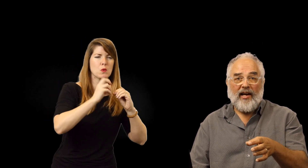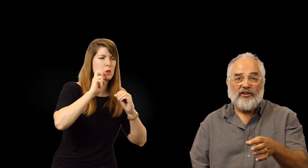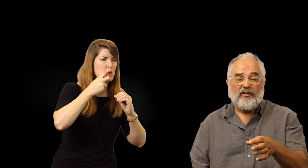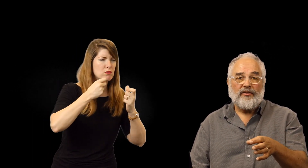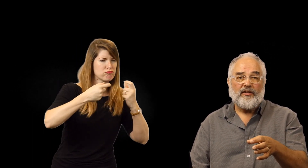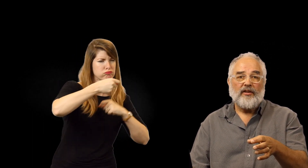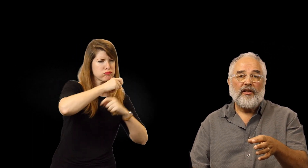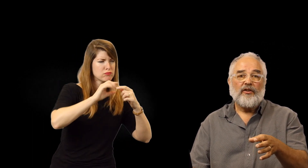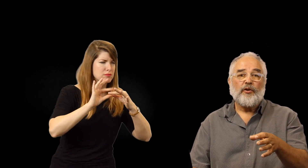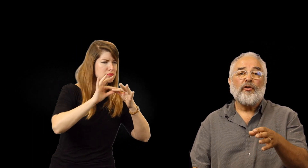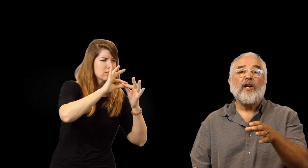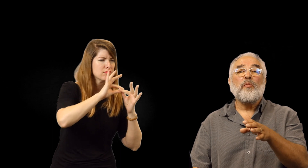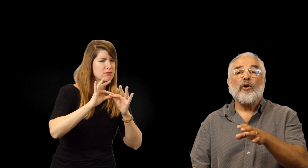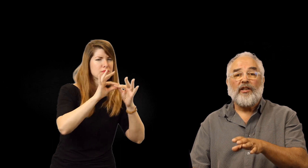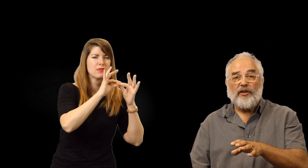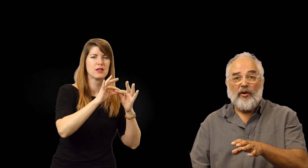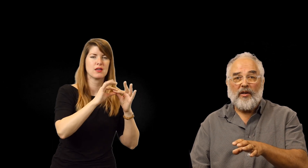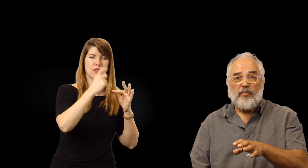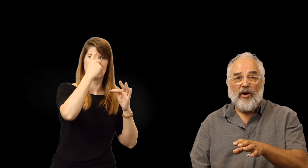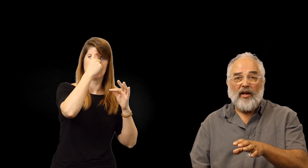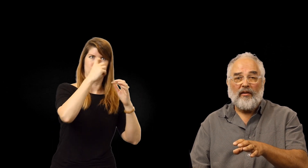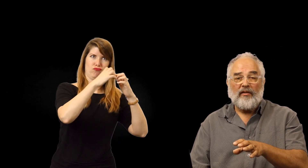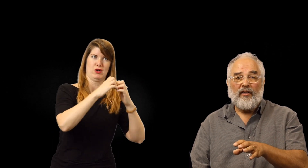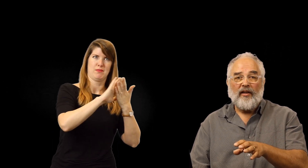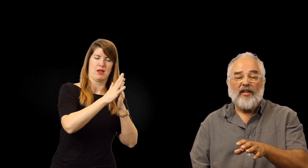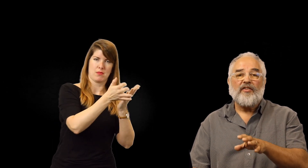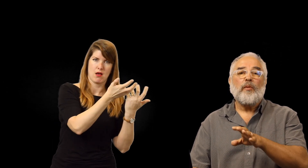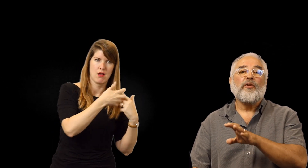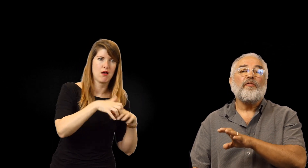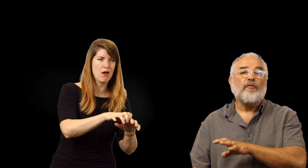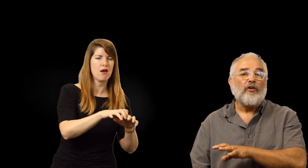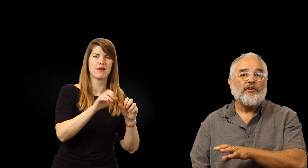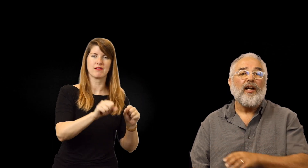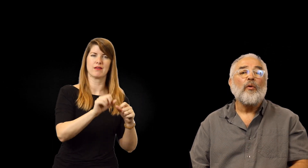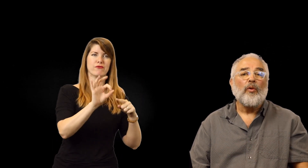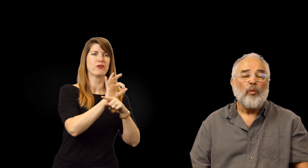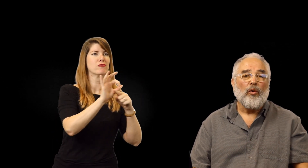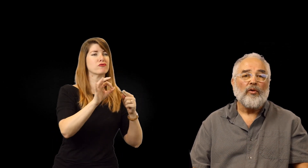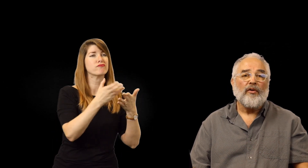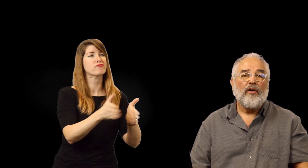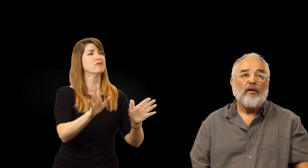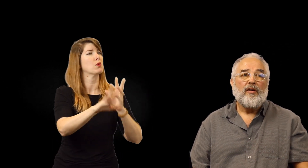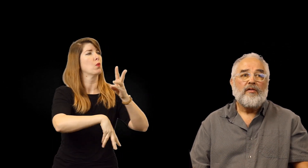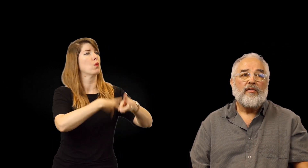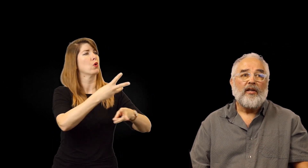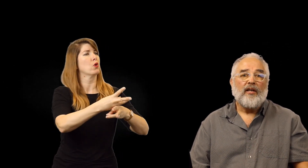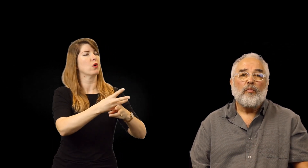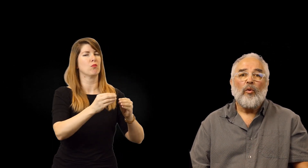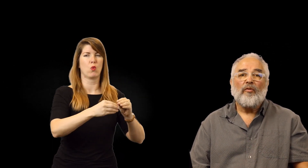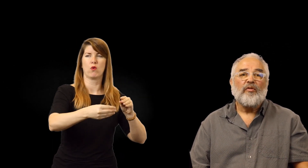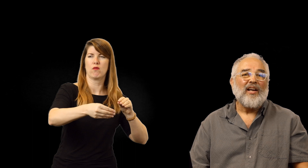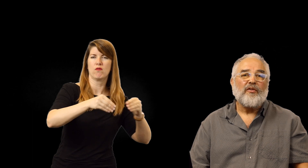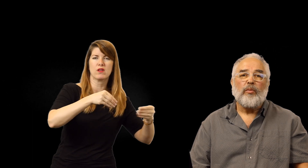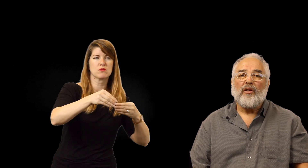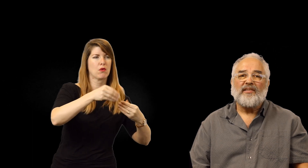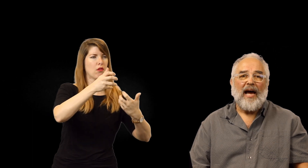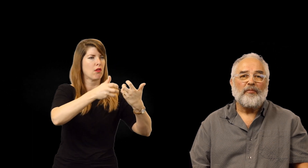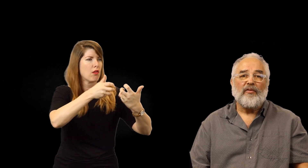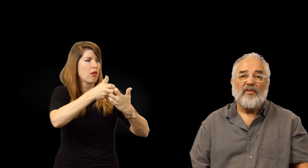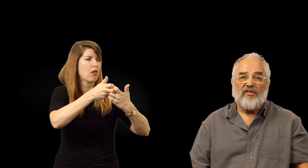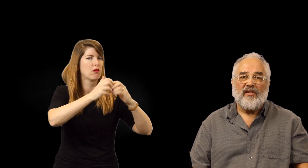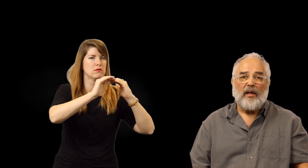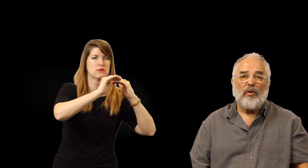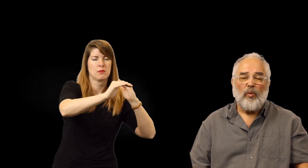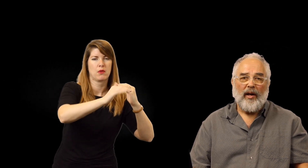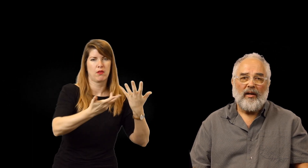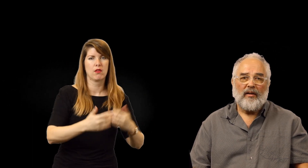neural connections, to create a more integrated brain that's able to function out in the world in a more flexible,